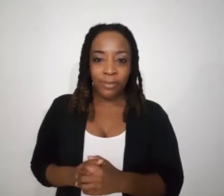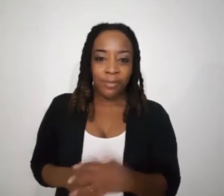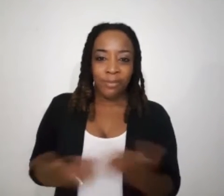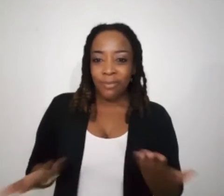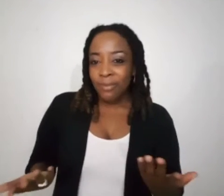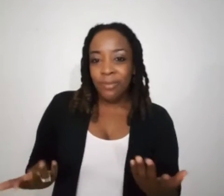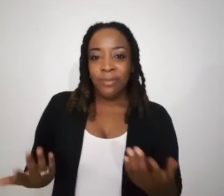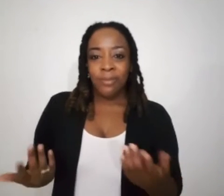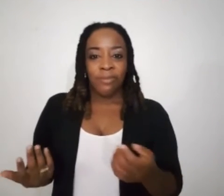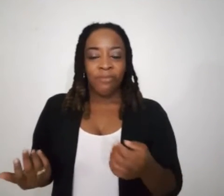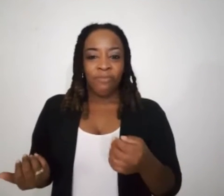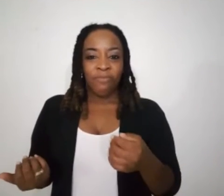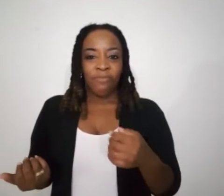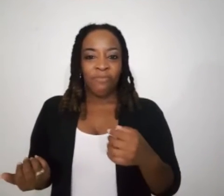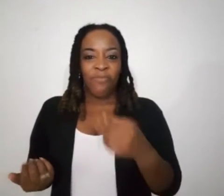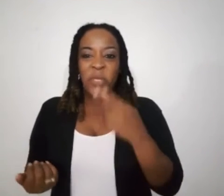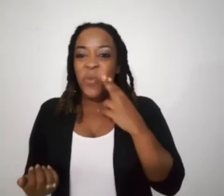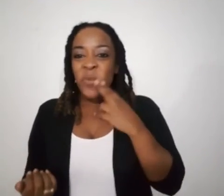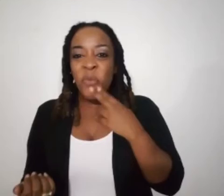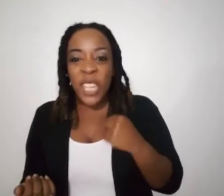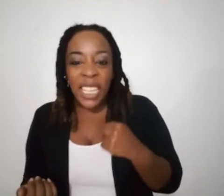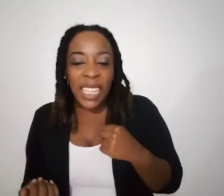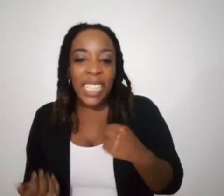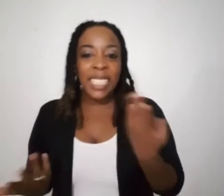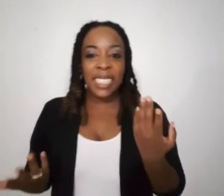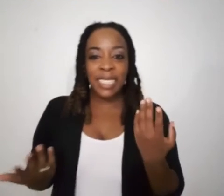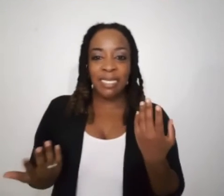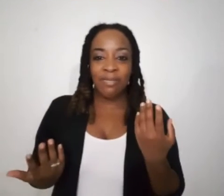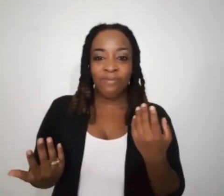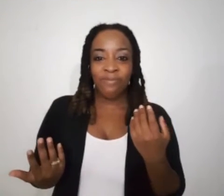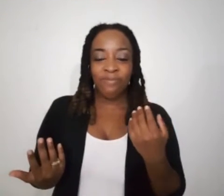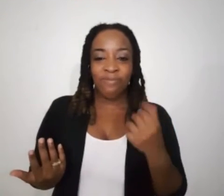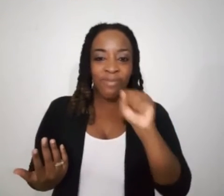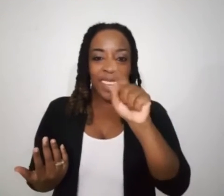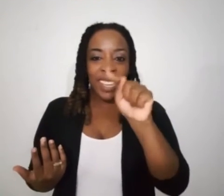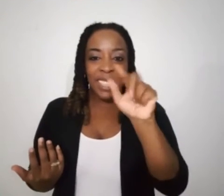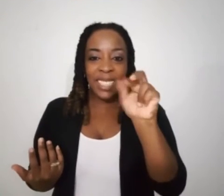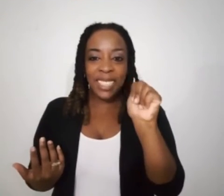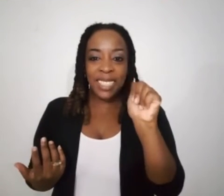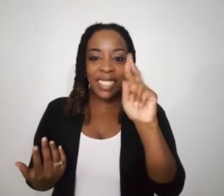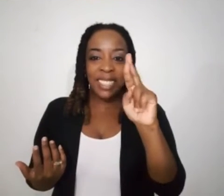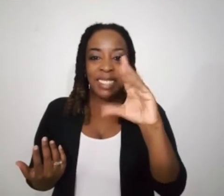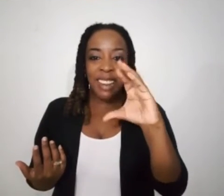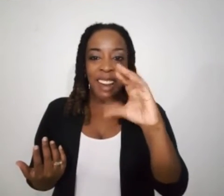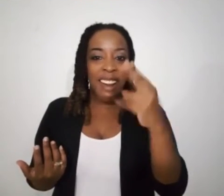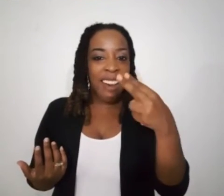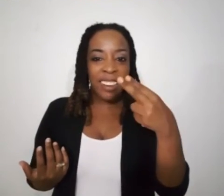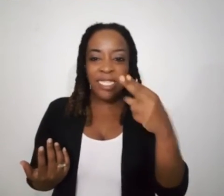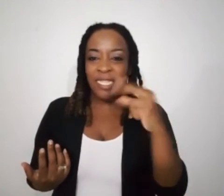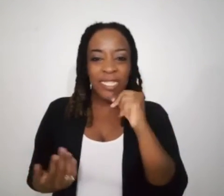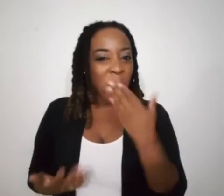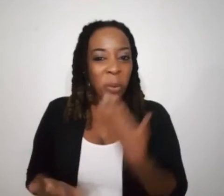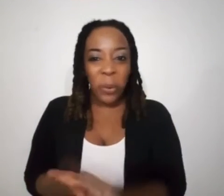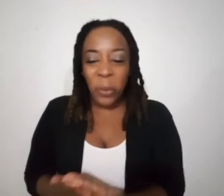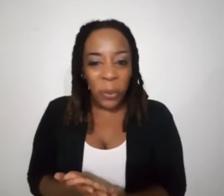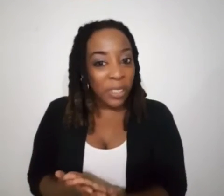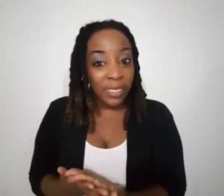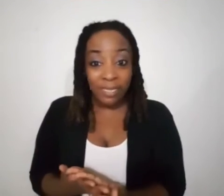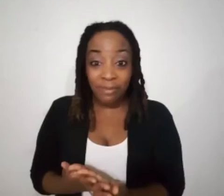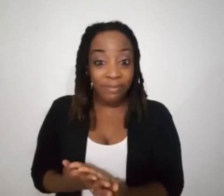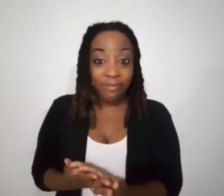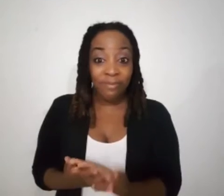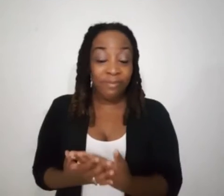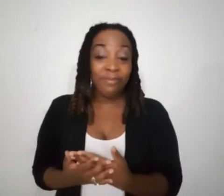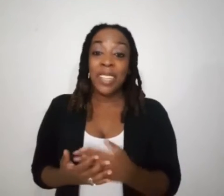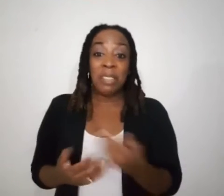too much of the sweet stuff. It's not good for the children. It makes them gain more weight. And some of us